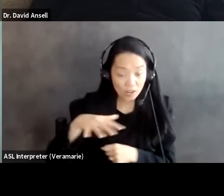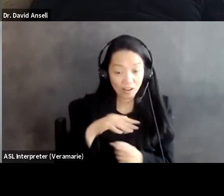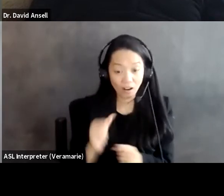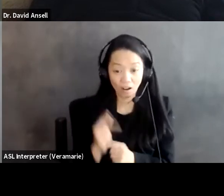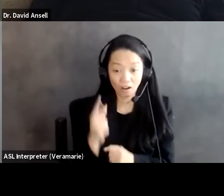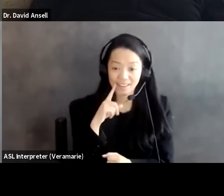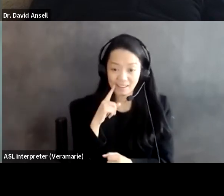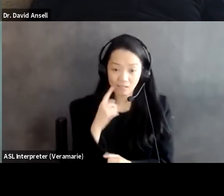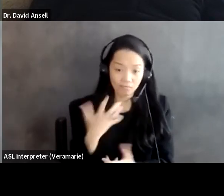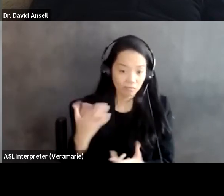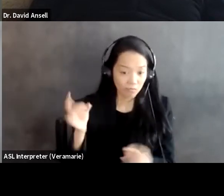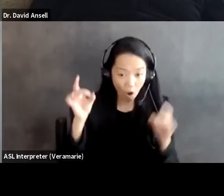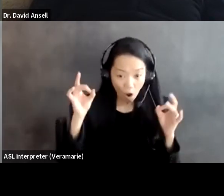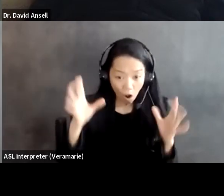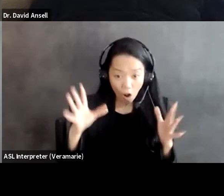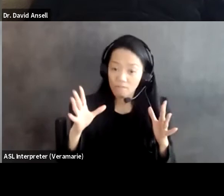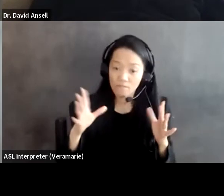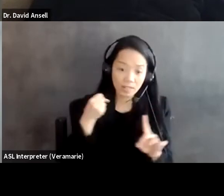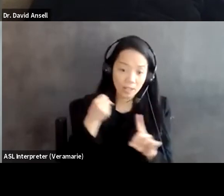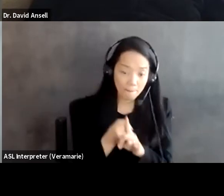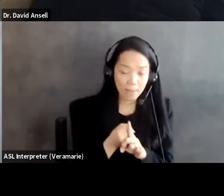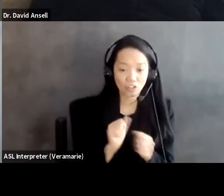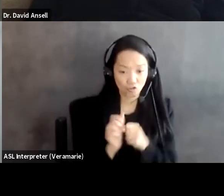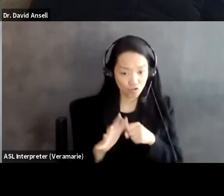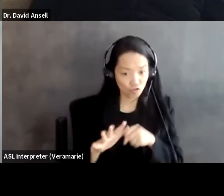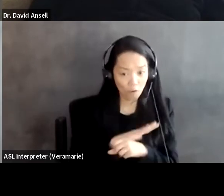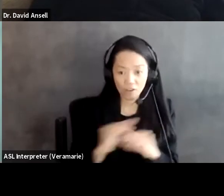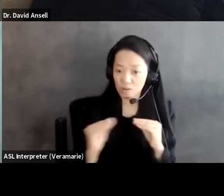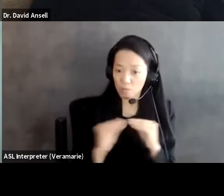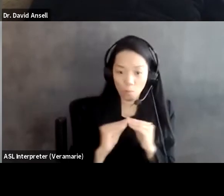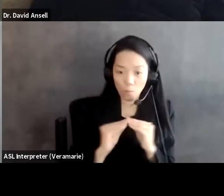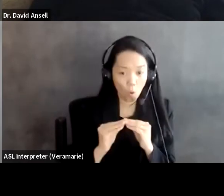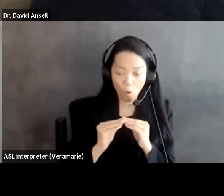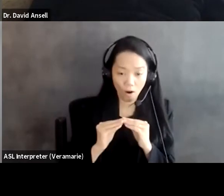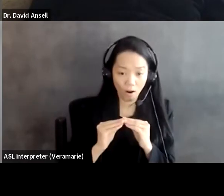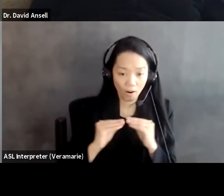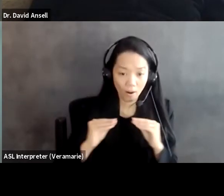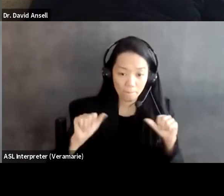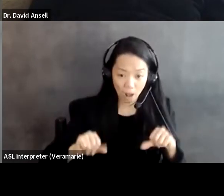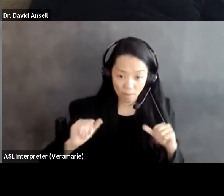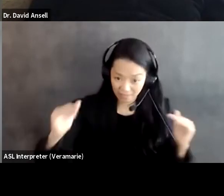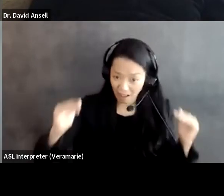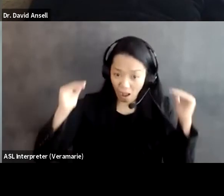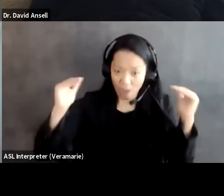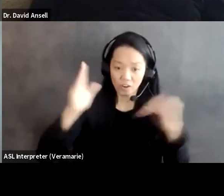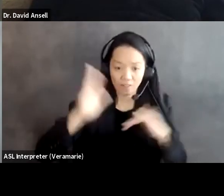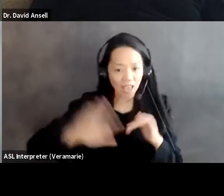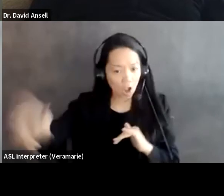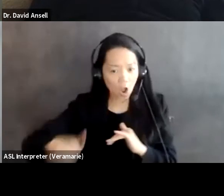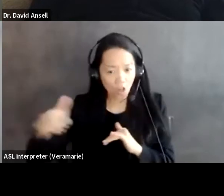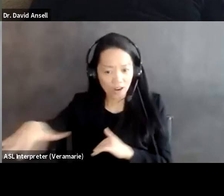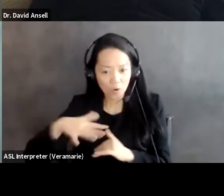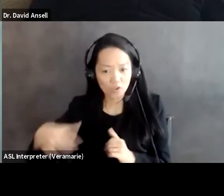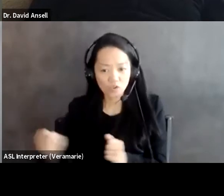adverse impacts to getting the COVID infection are going to be significantly higher. But Elizabeth, if I'm